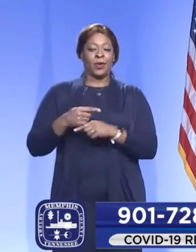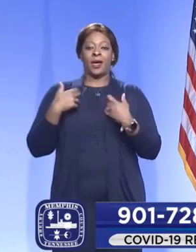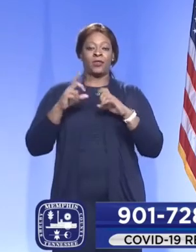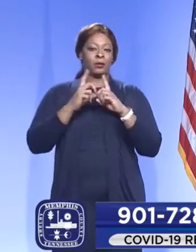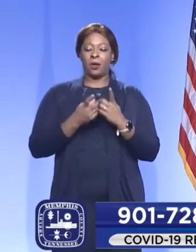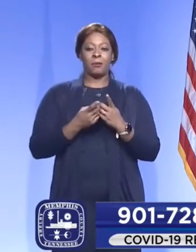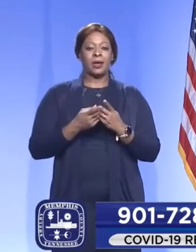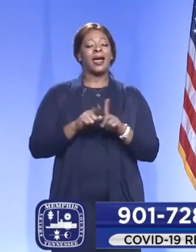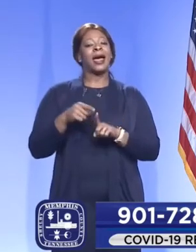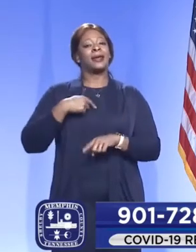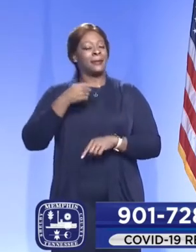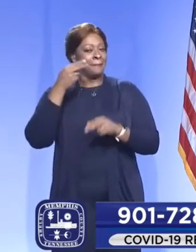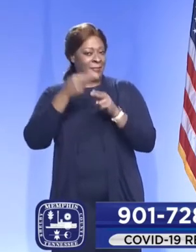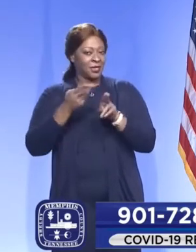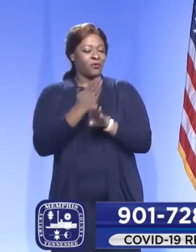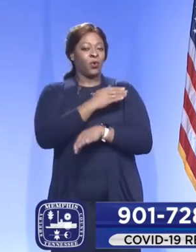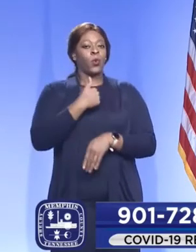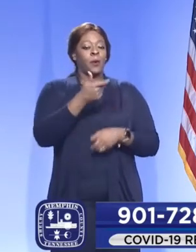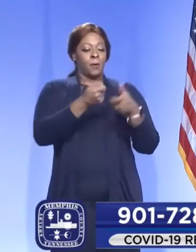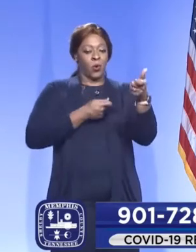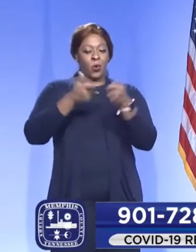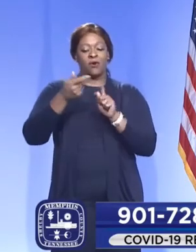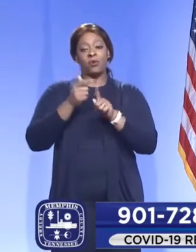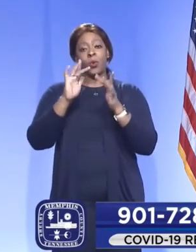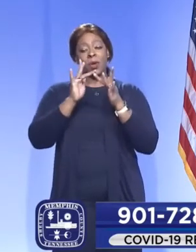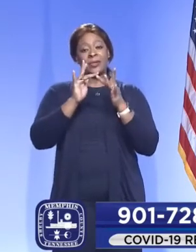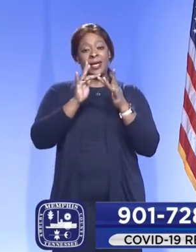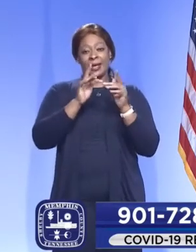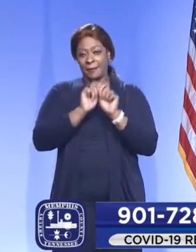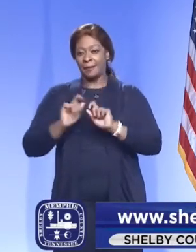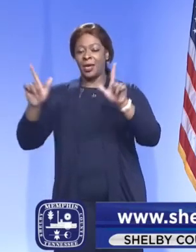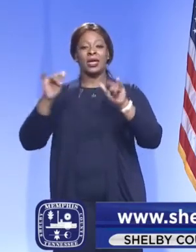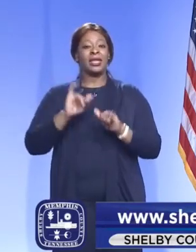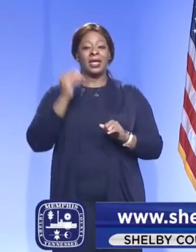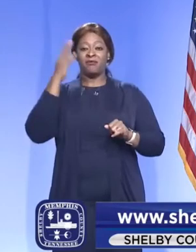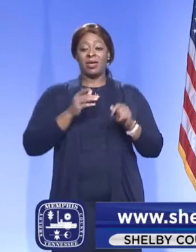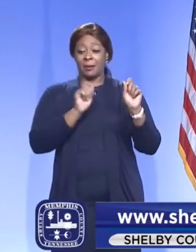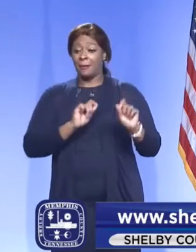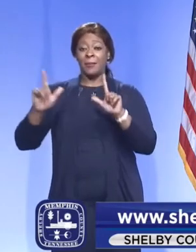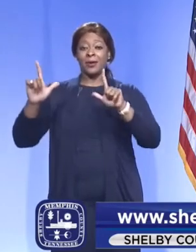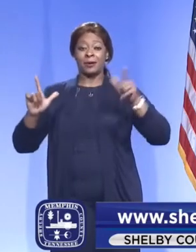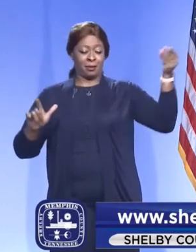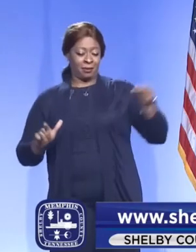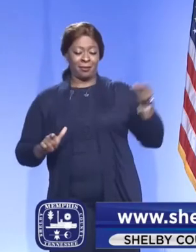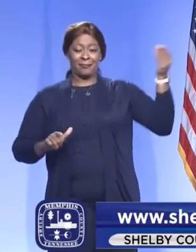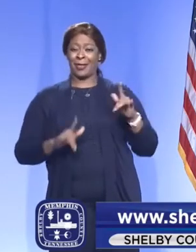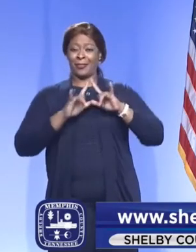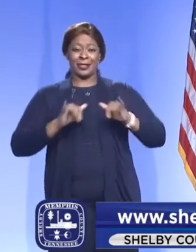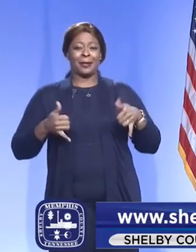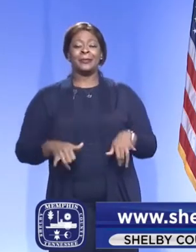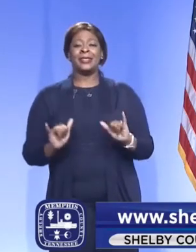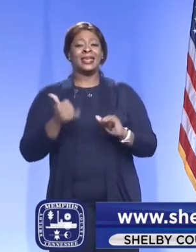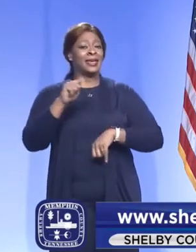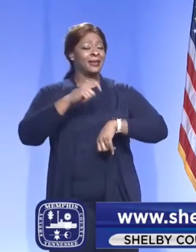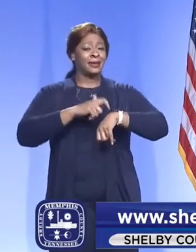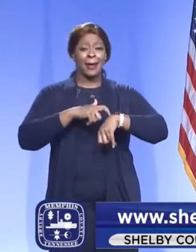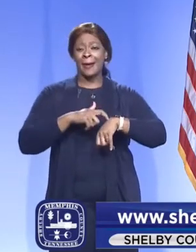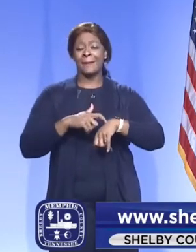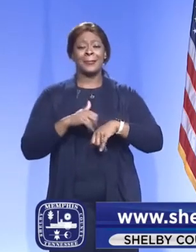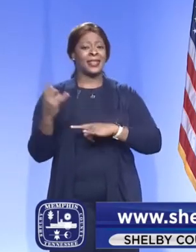120 or 105 results that we receive represents data from many different dates of collection. And